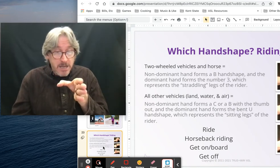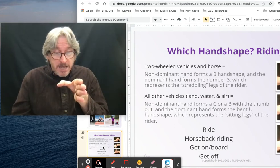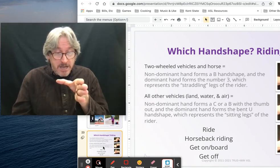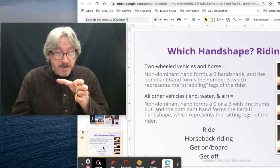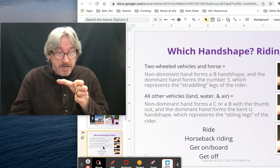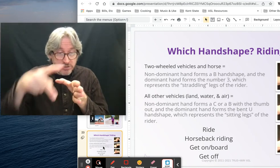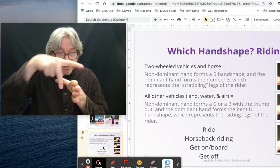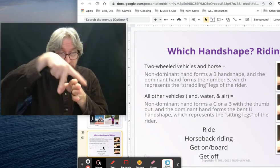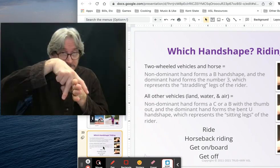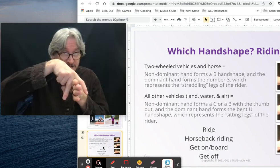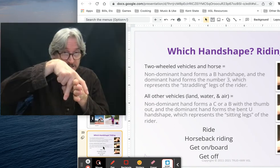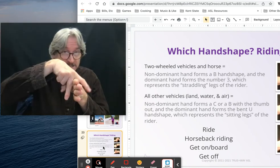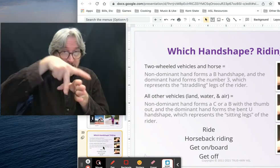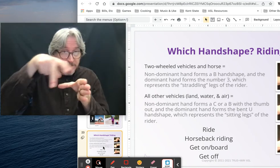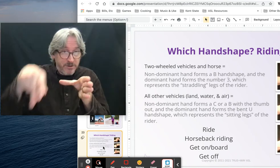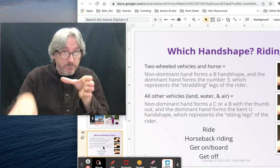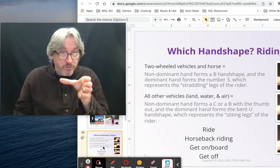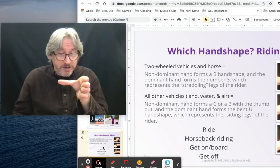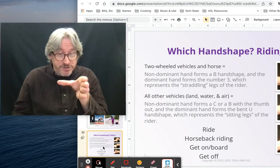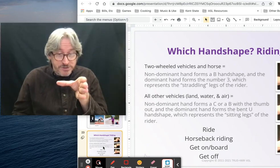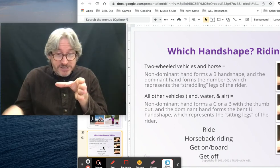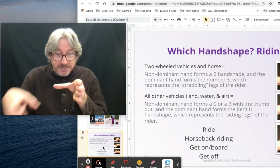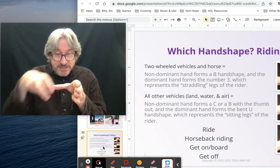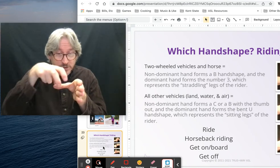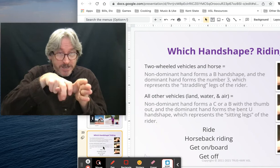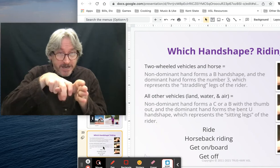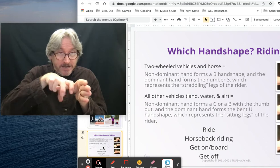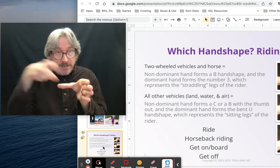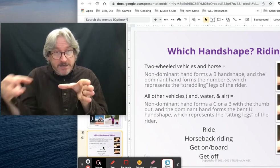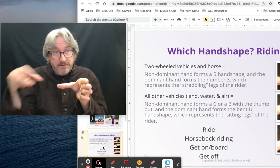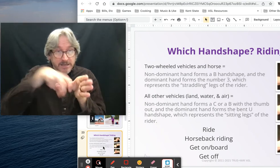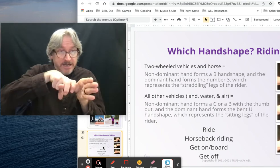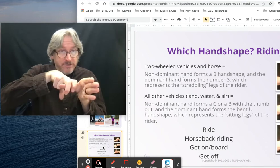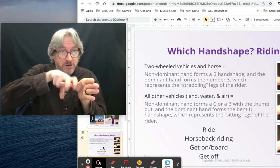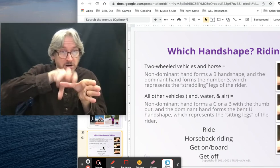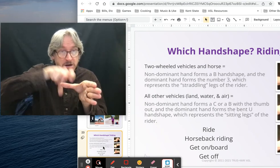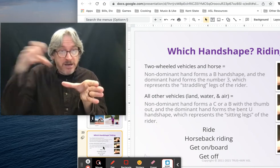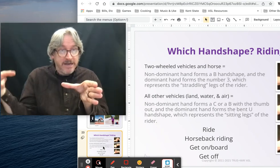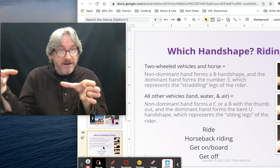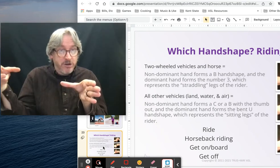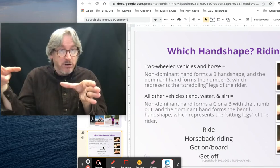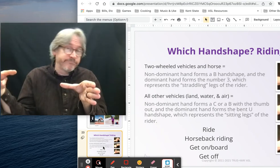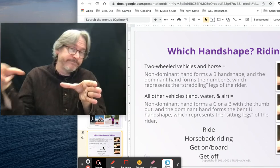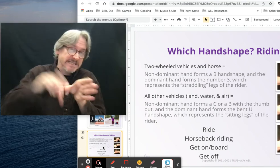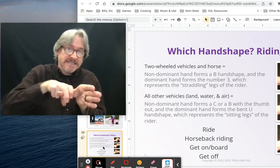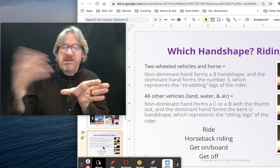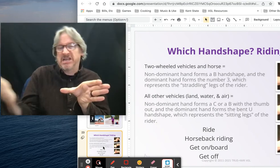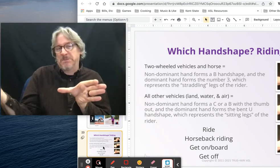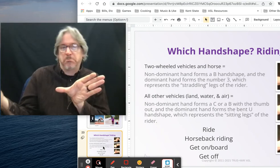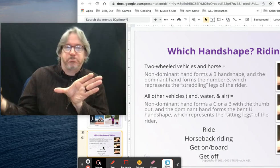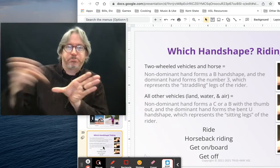in. So as opposed to being on top, here's your seat, and you get in the car, get out of the car.